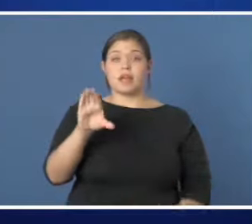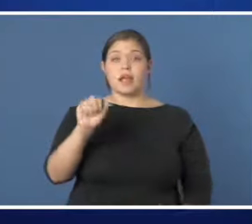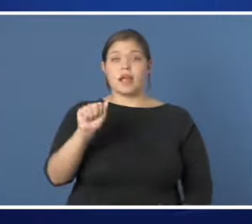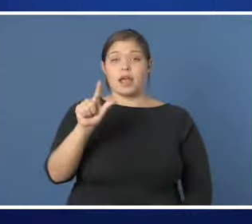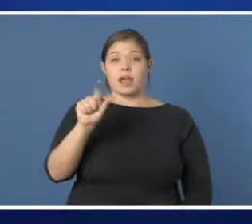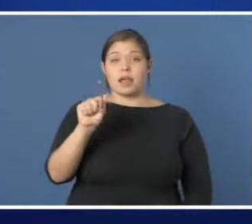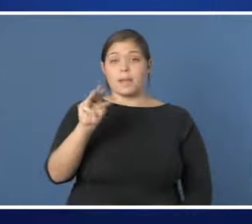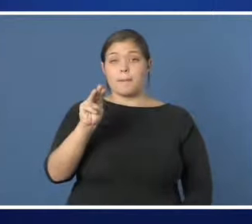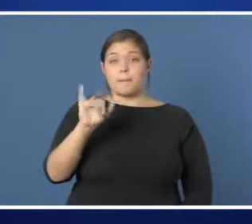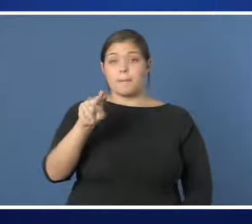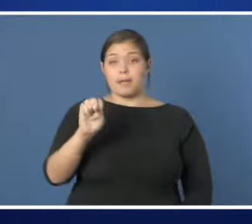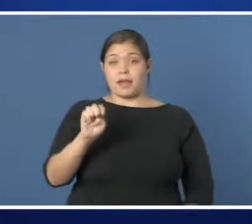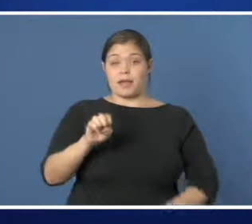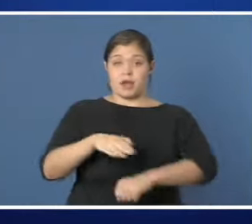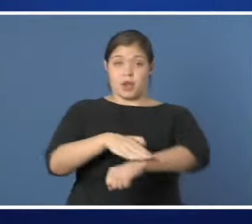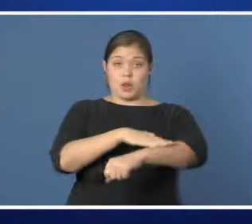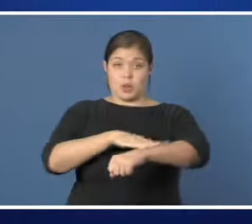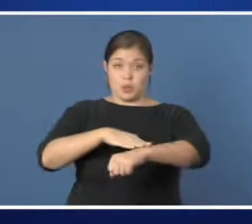calamine lotion,